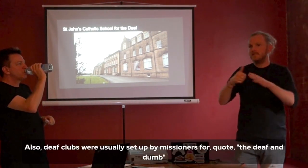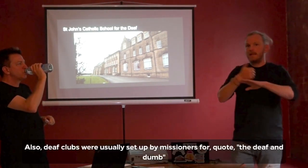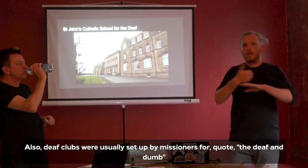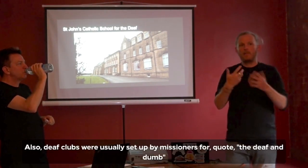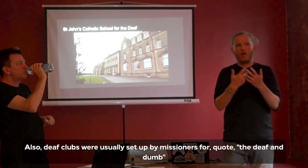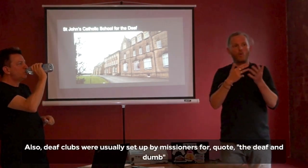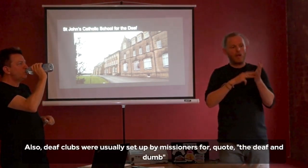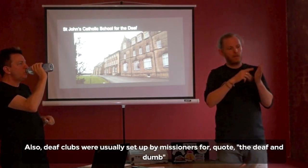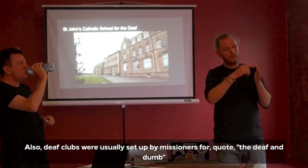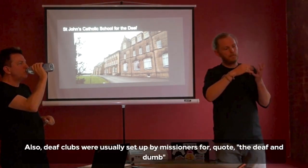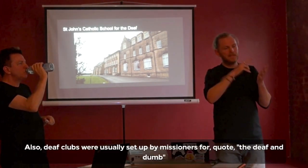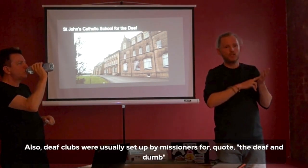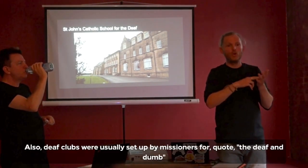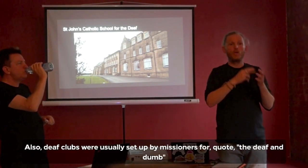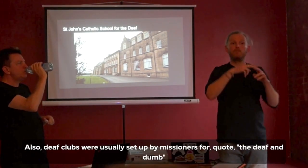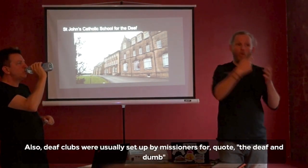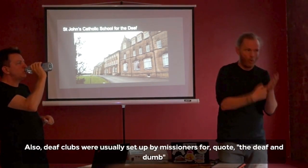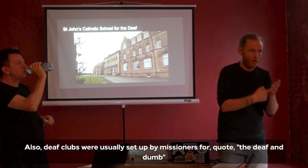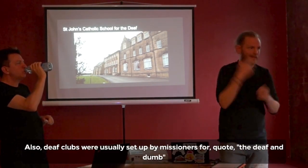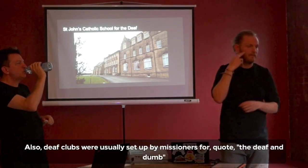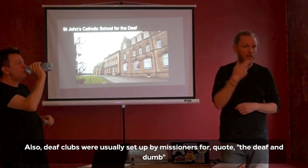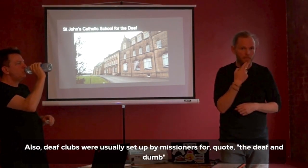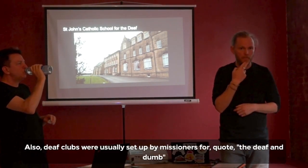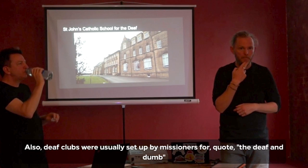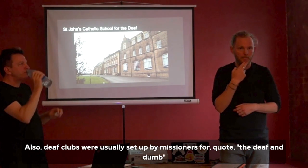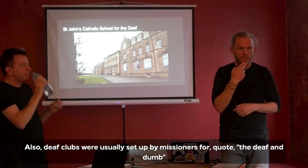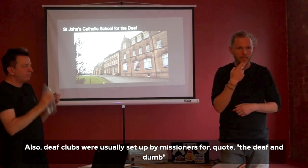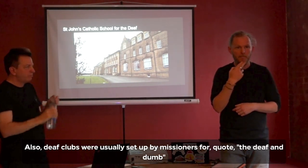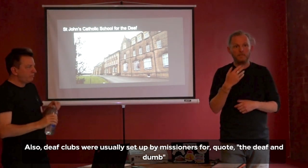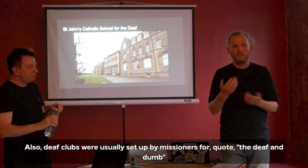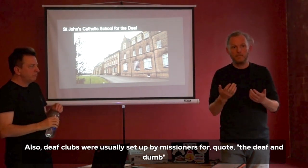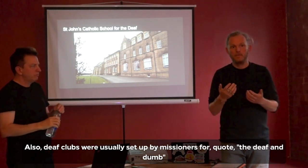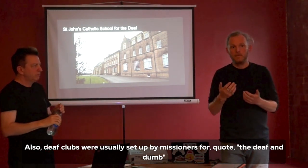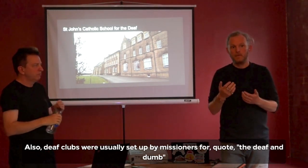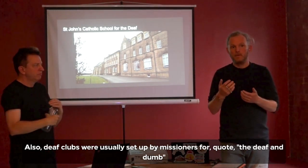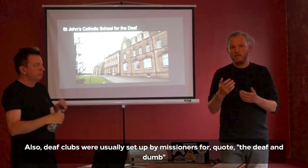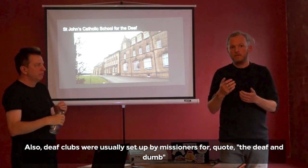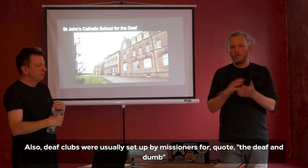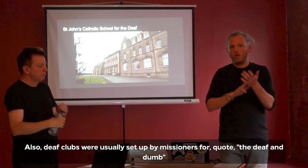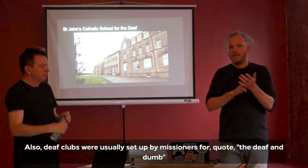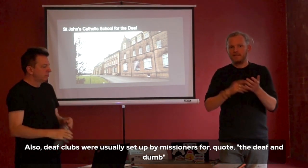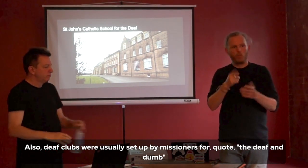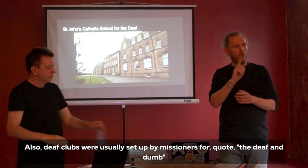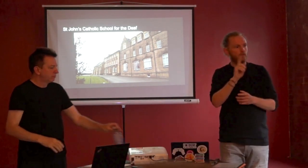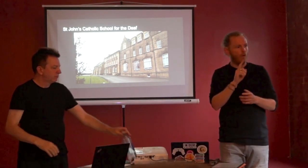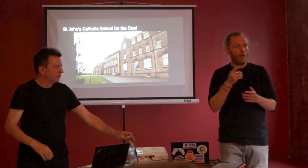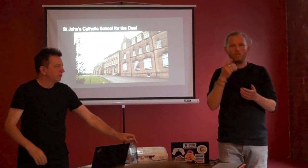Also, deaf clubs were usually set up by missioners for, quote, the deaf and dumb.